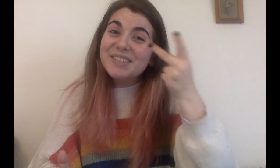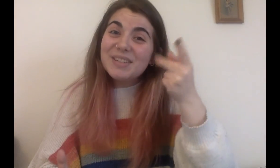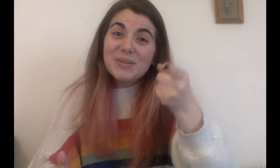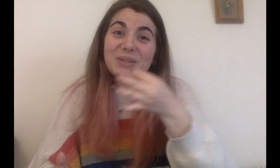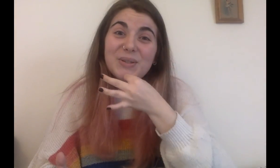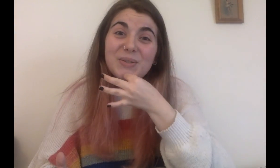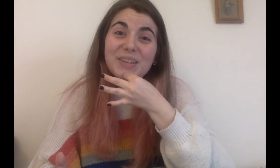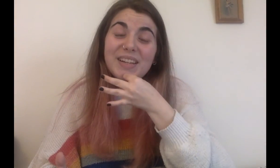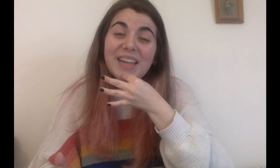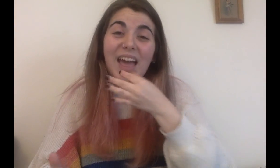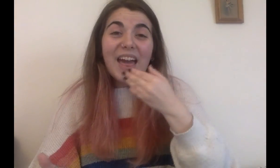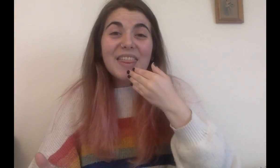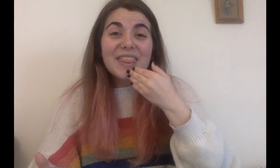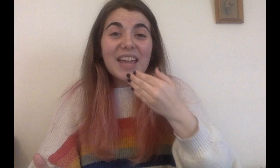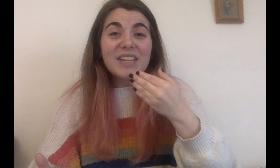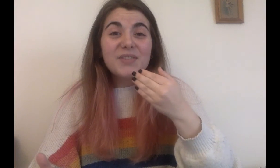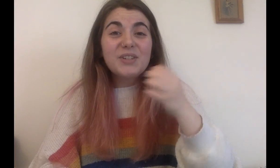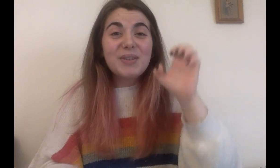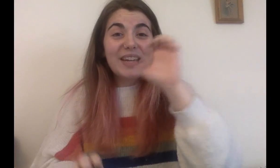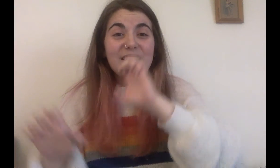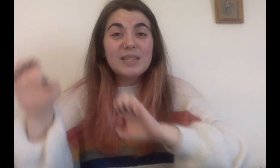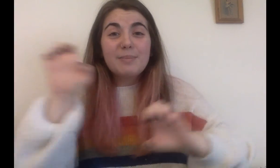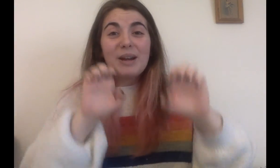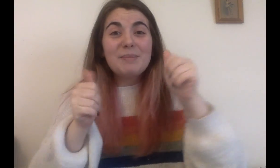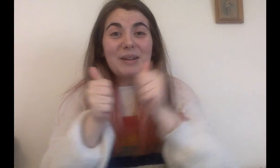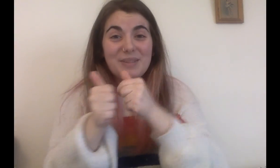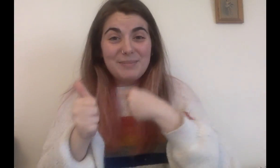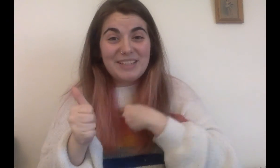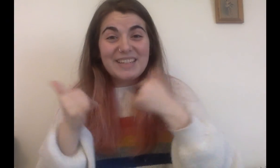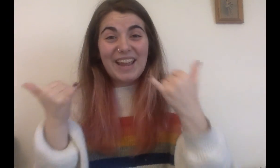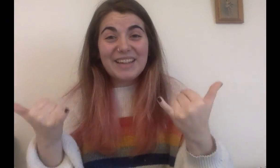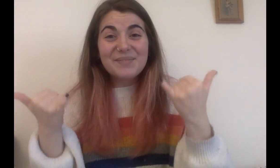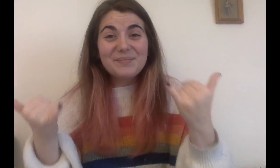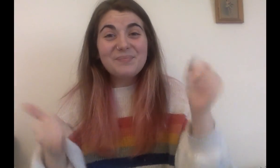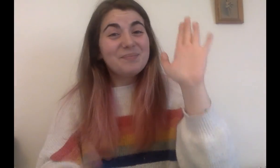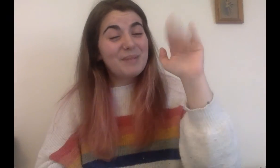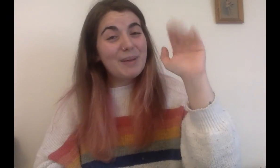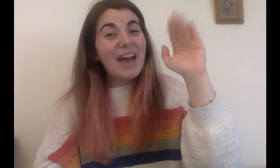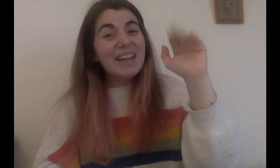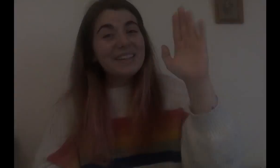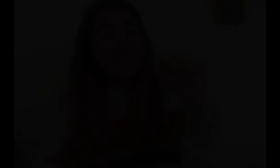see you soon. Thanks for doing an experiment with me today. Bye-bye.